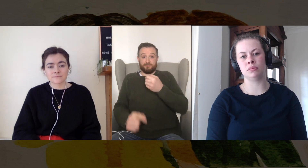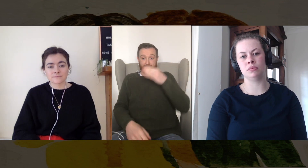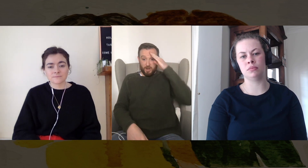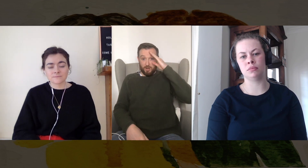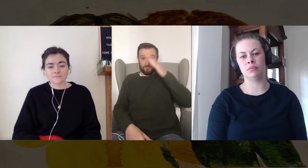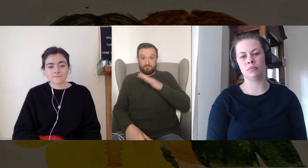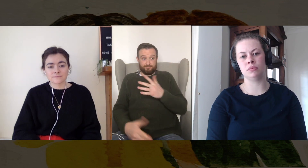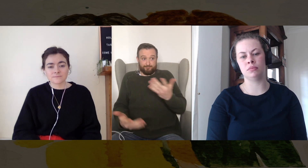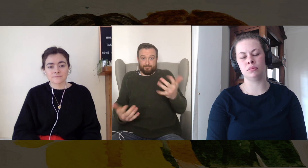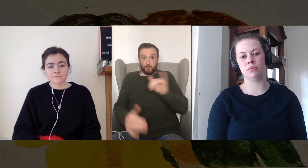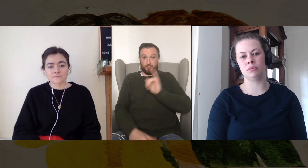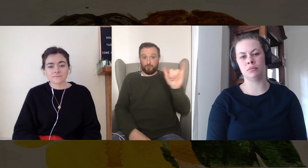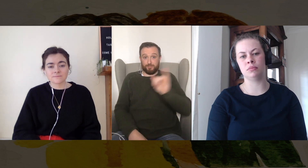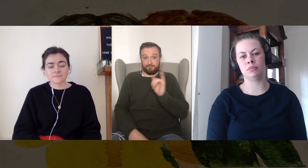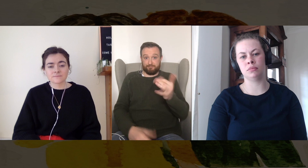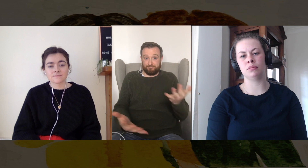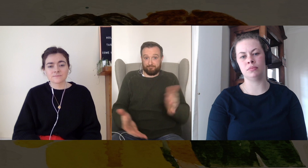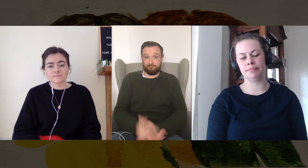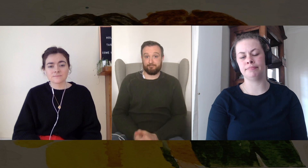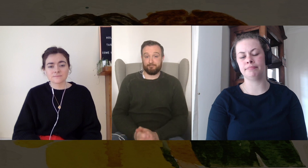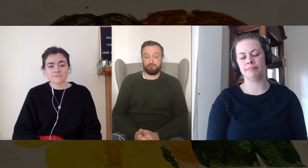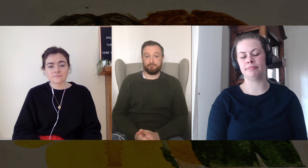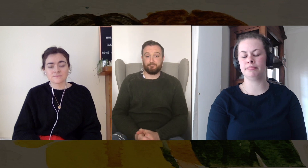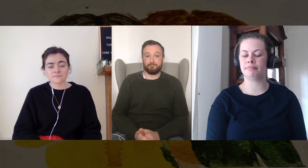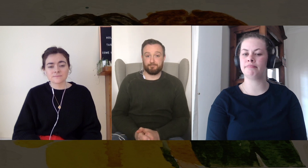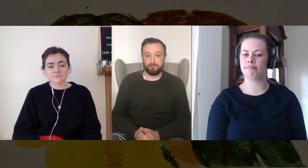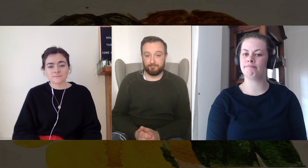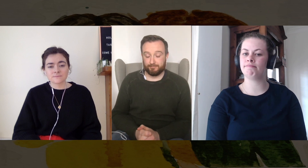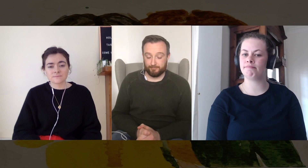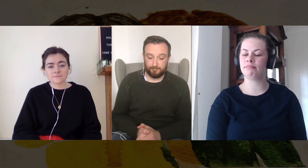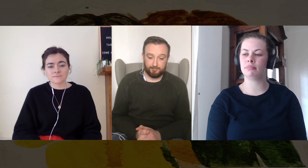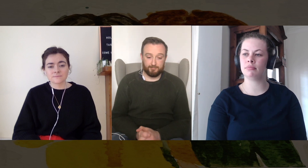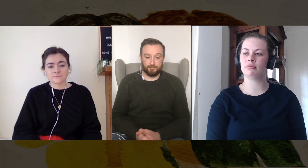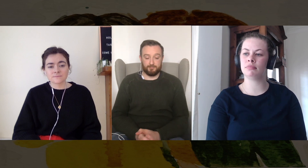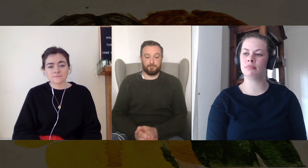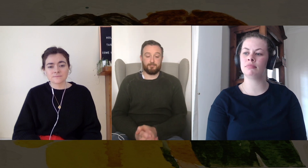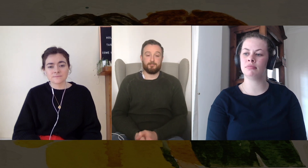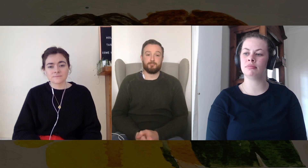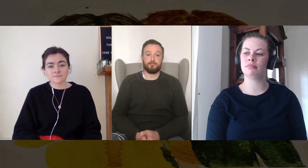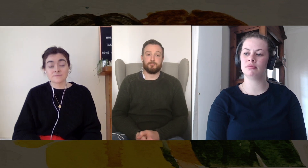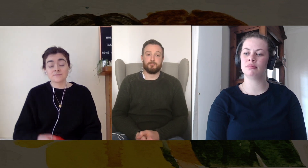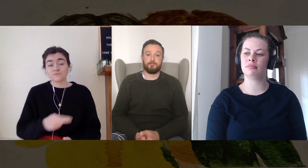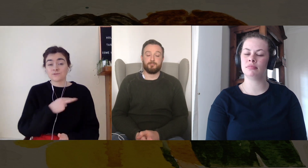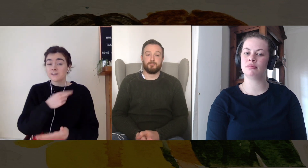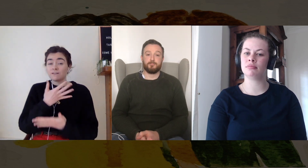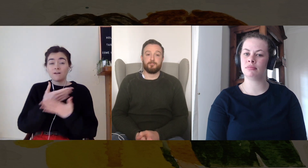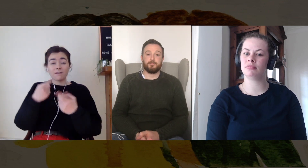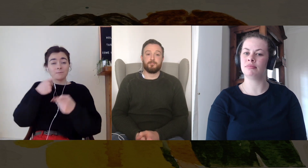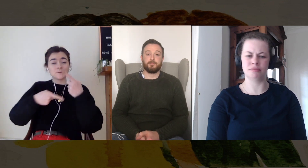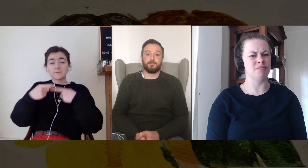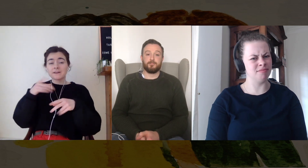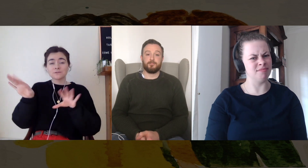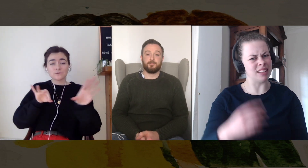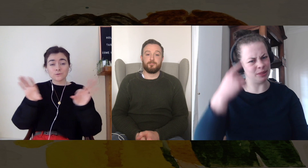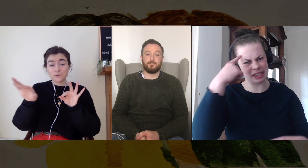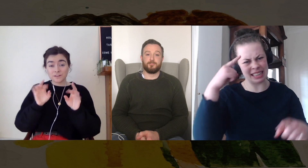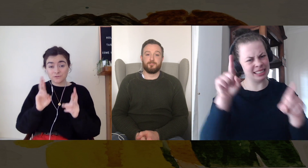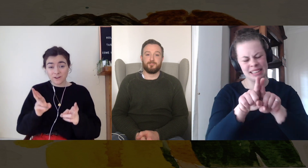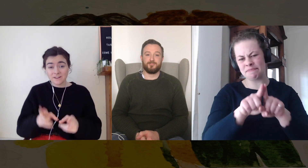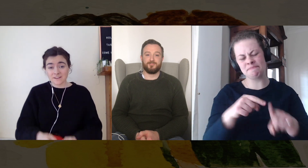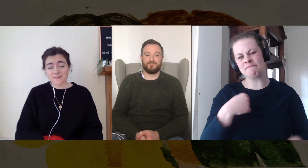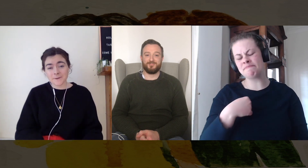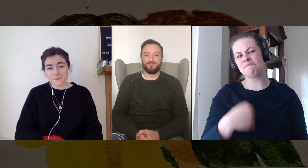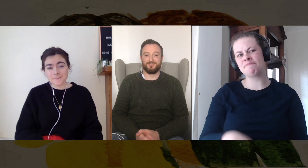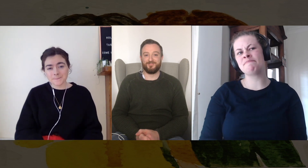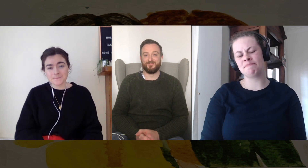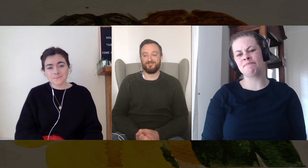his own body or doing the job that he's paid to do. That's his choice. That's his job.